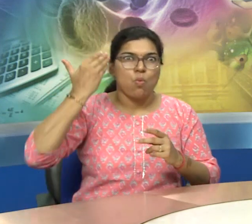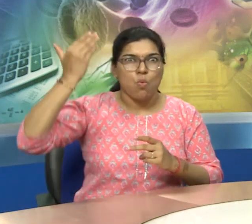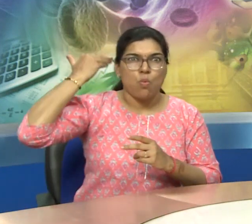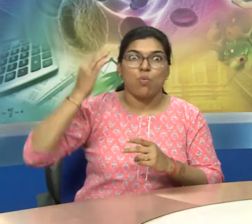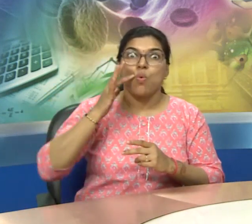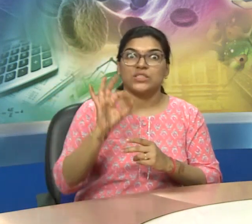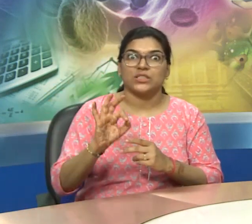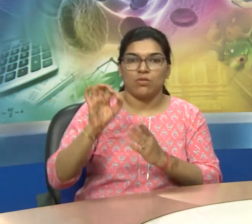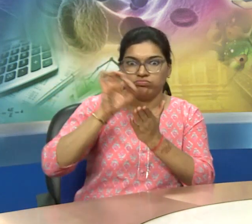3 different